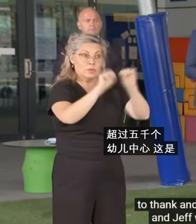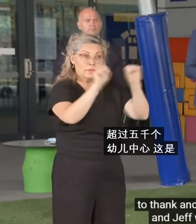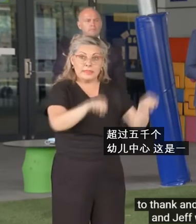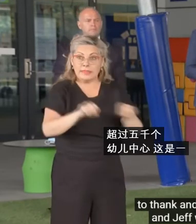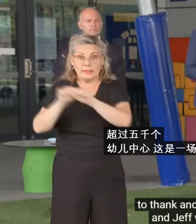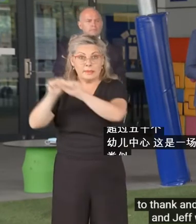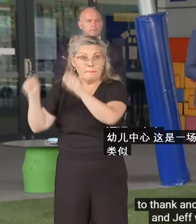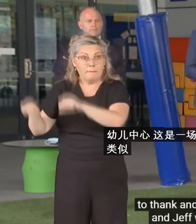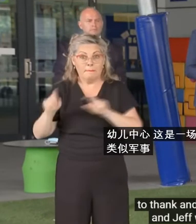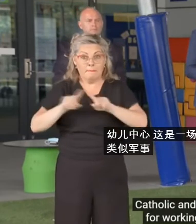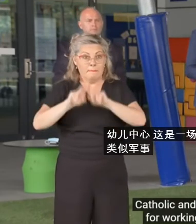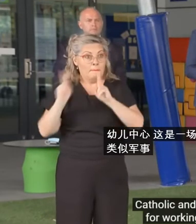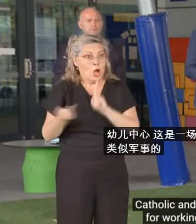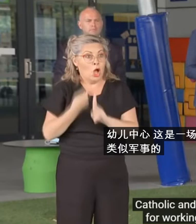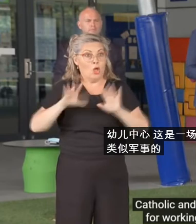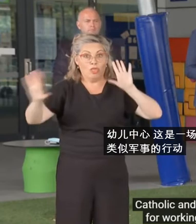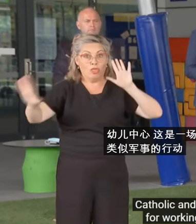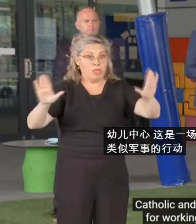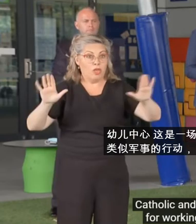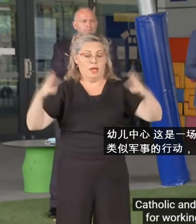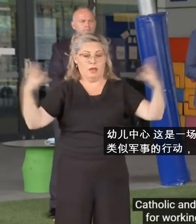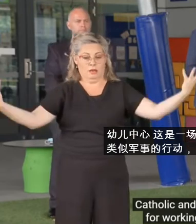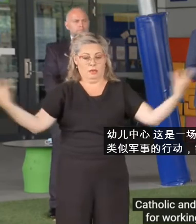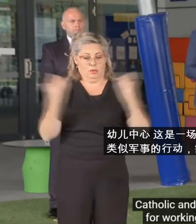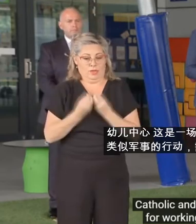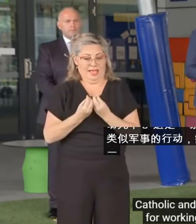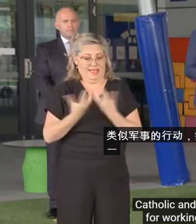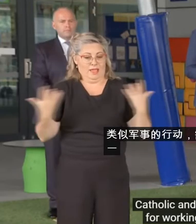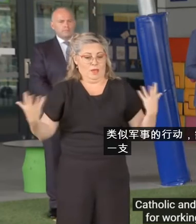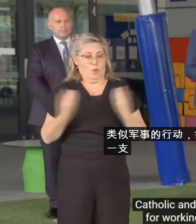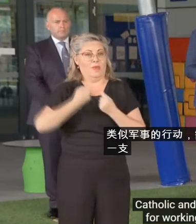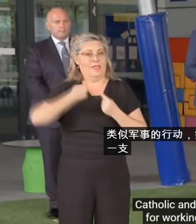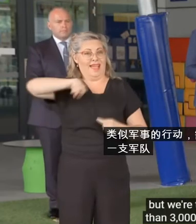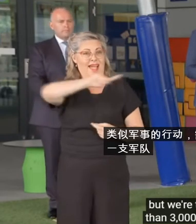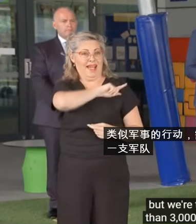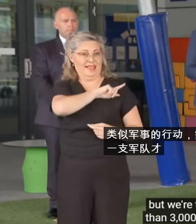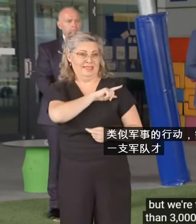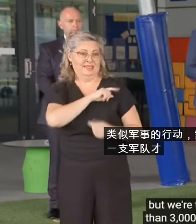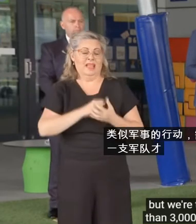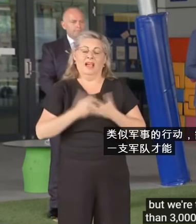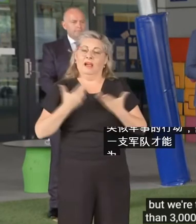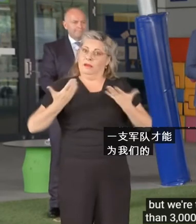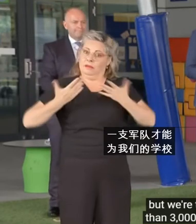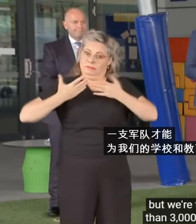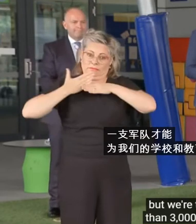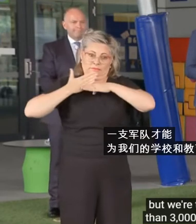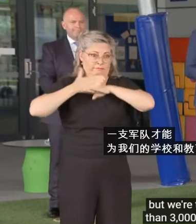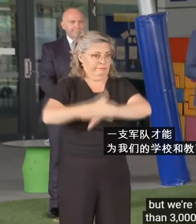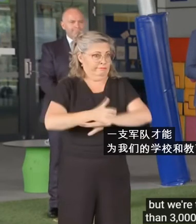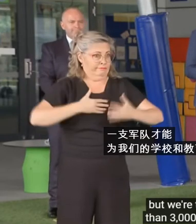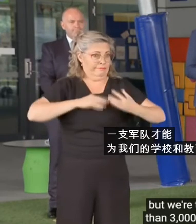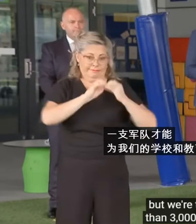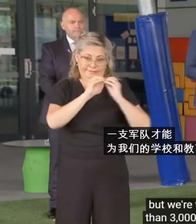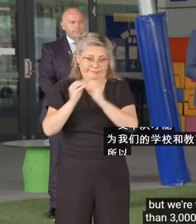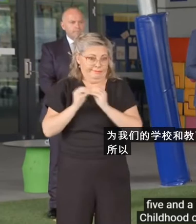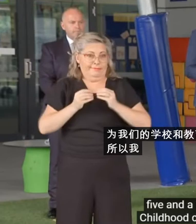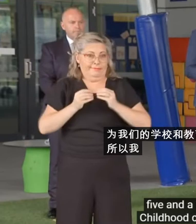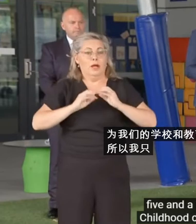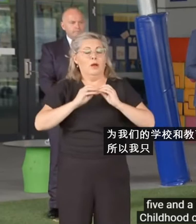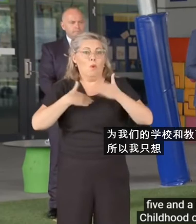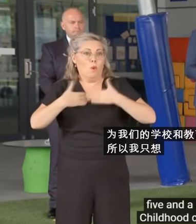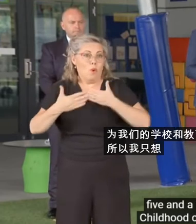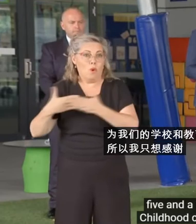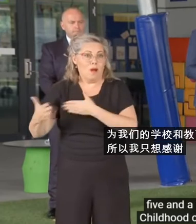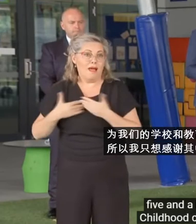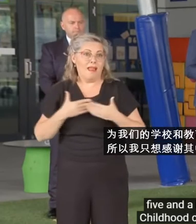centres. This has been a military-like operation, and it's taken an army to get it up and running and underway for our school and education